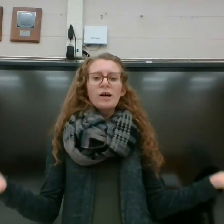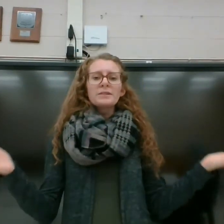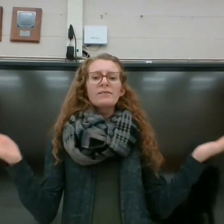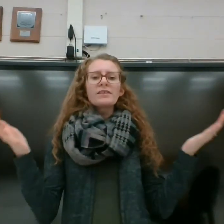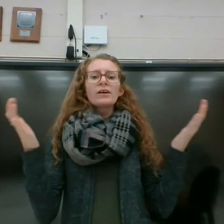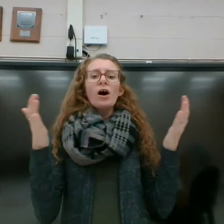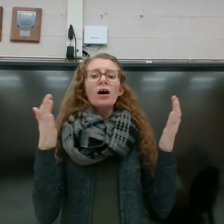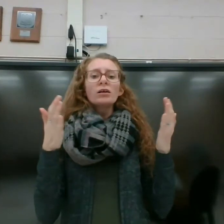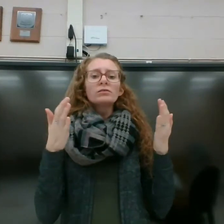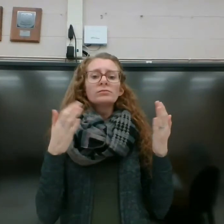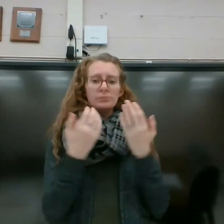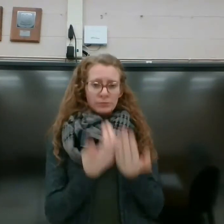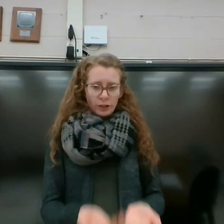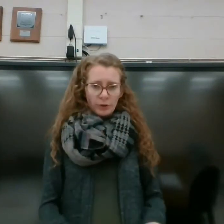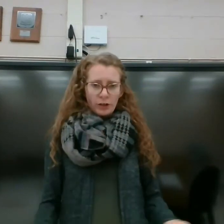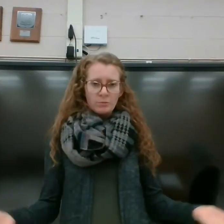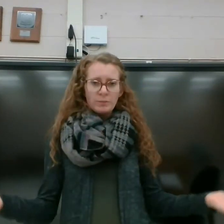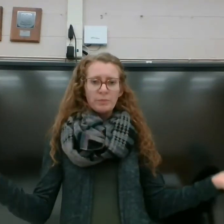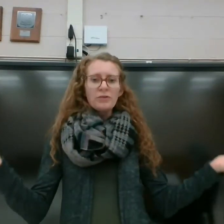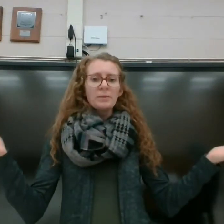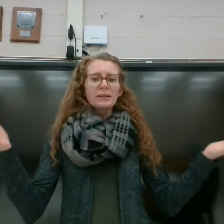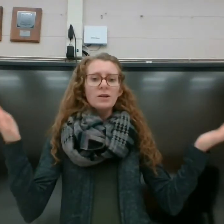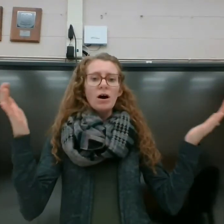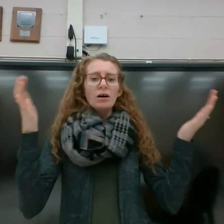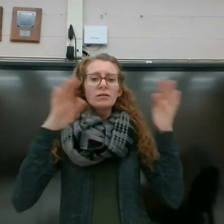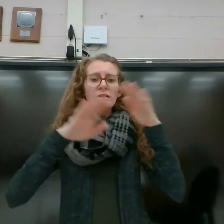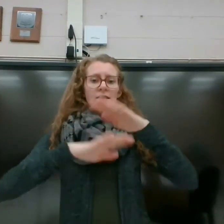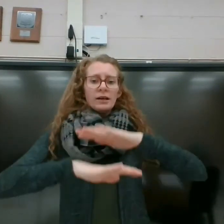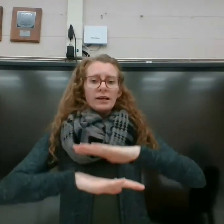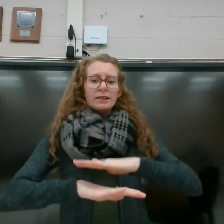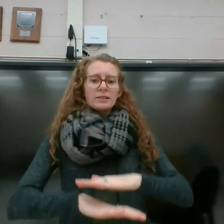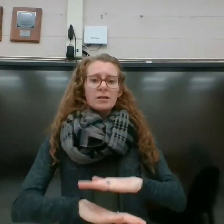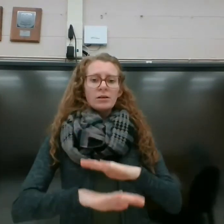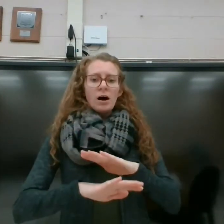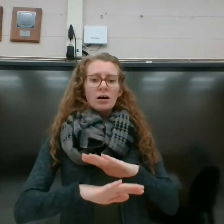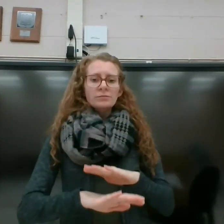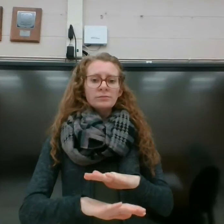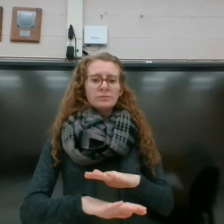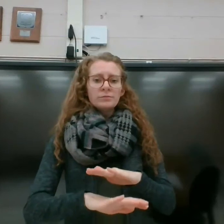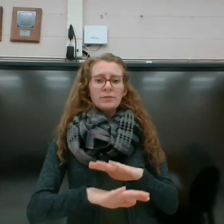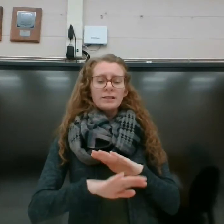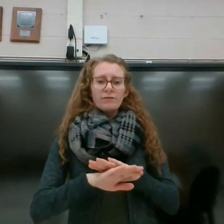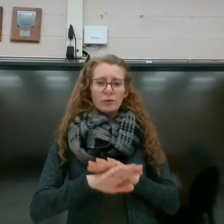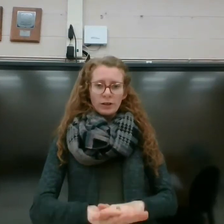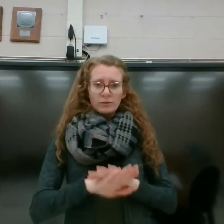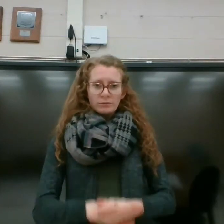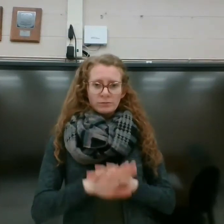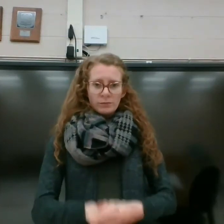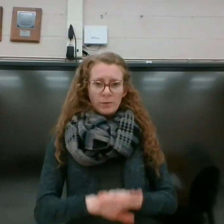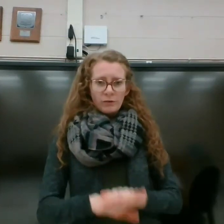encompass everything. All, you're going to bring your arms both up like this. All is calm, as if you're